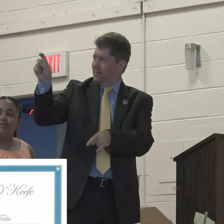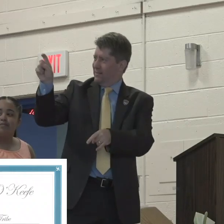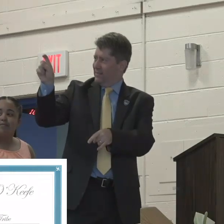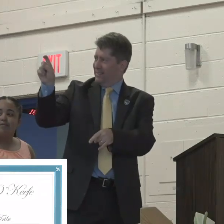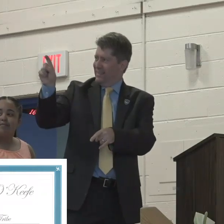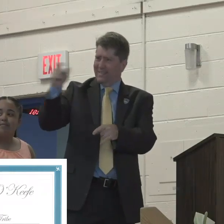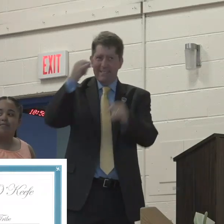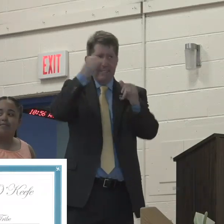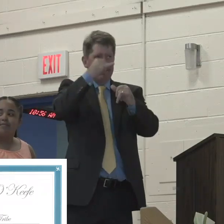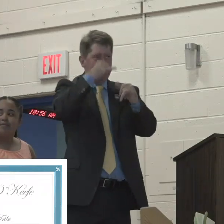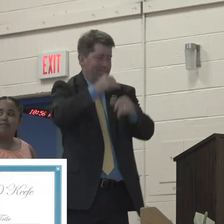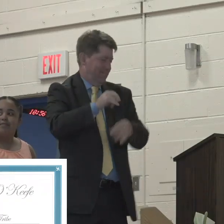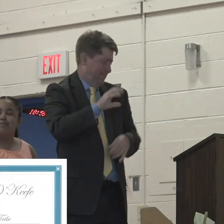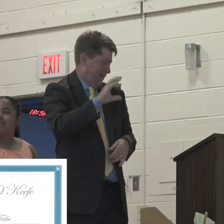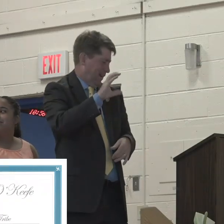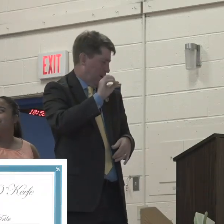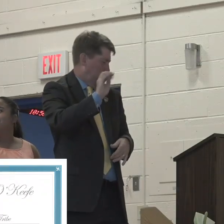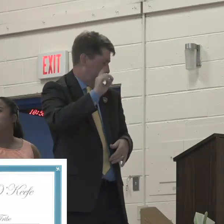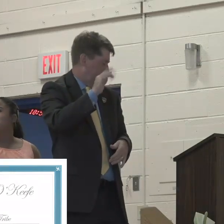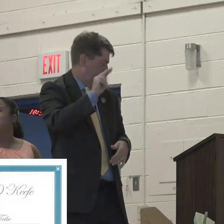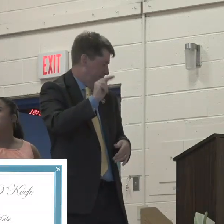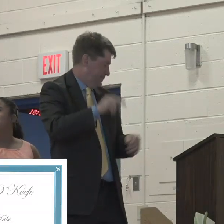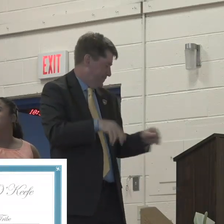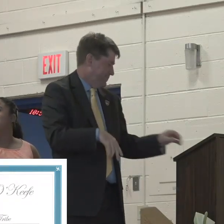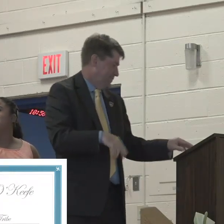Is this because they're so goofy? Could this be it?